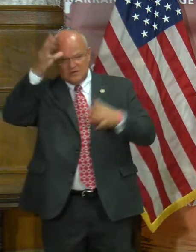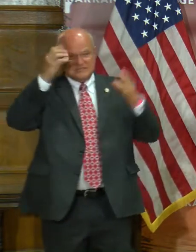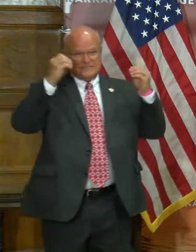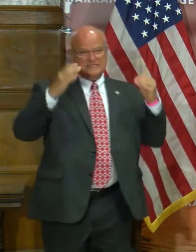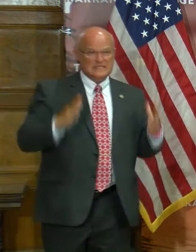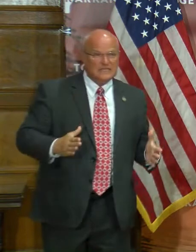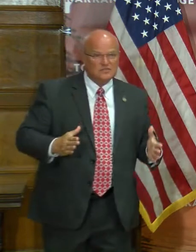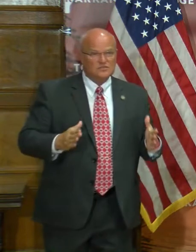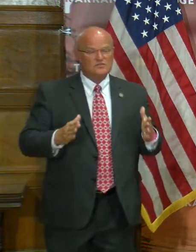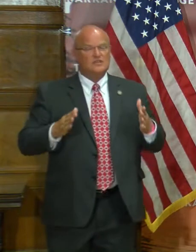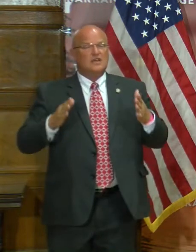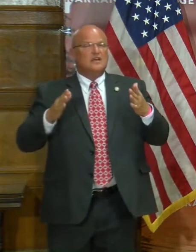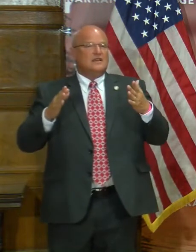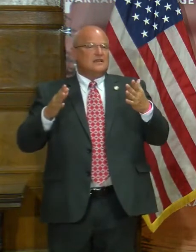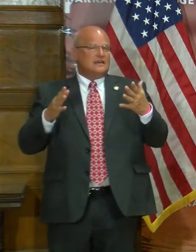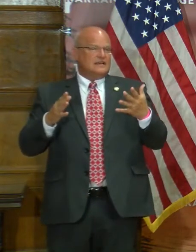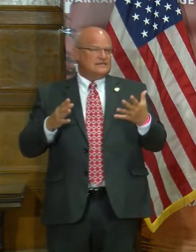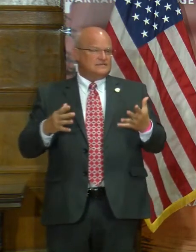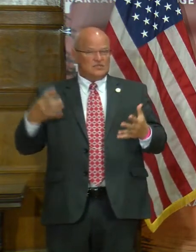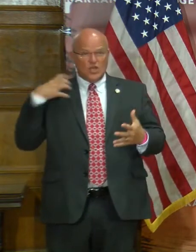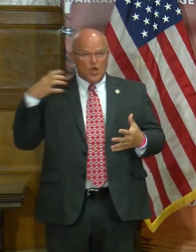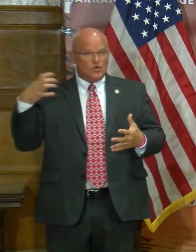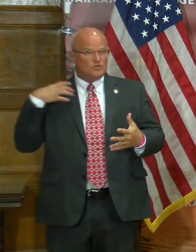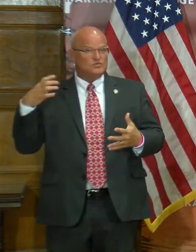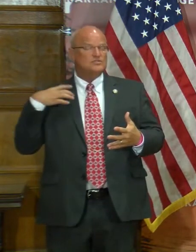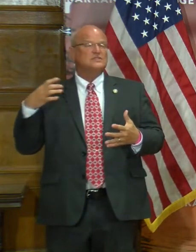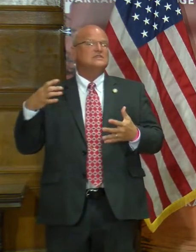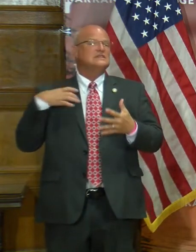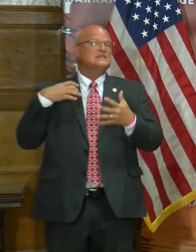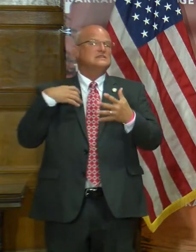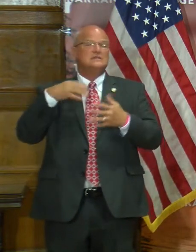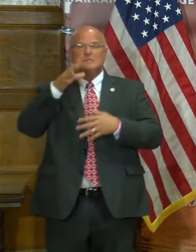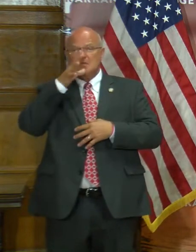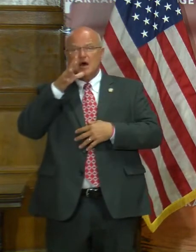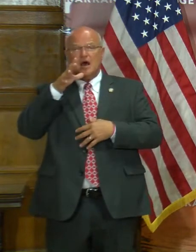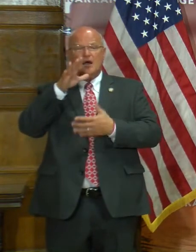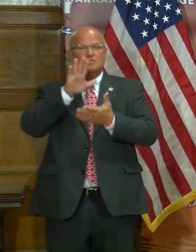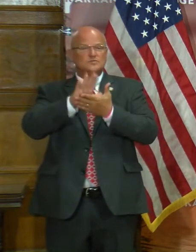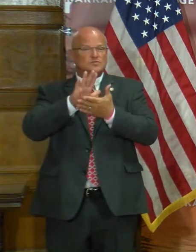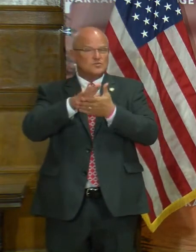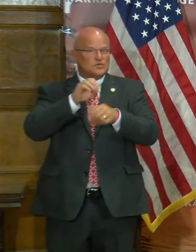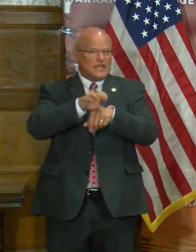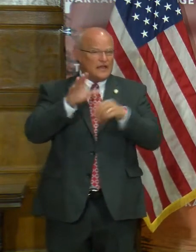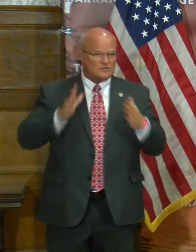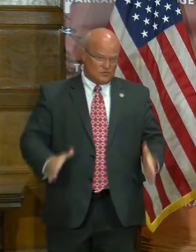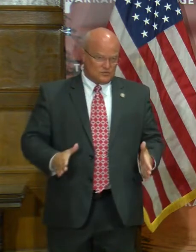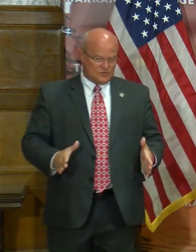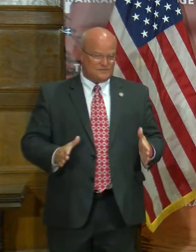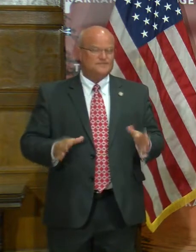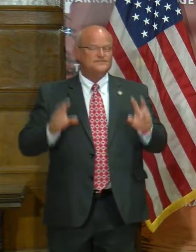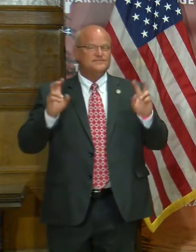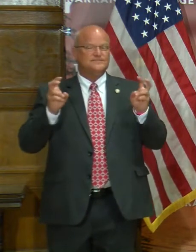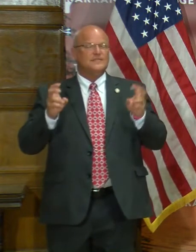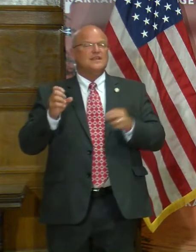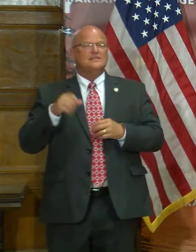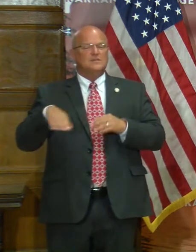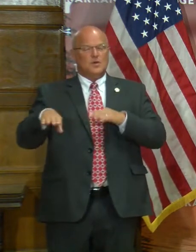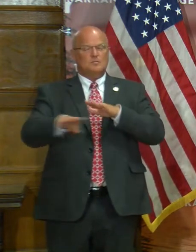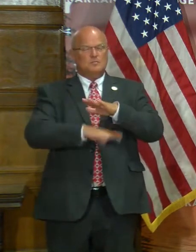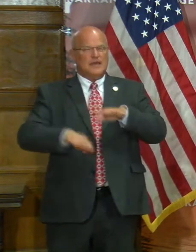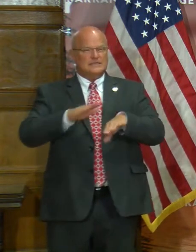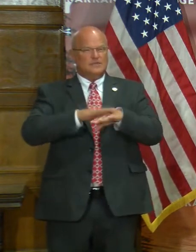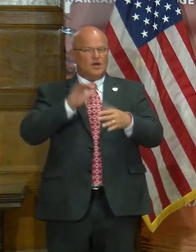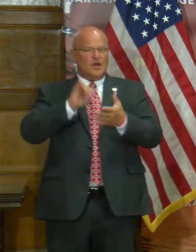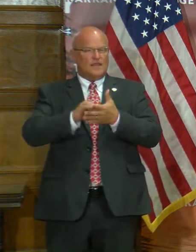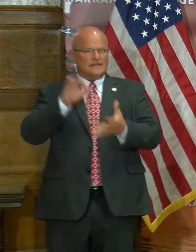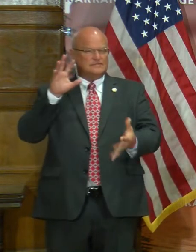teachers to coaches to moms and school counselors. And based upon